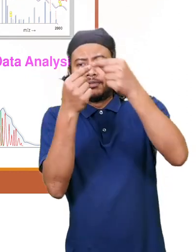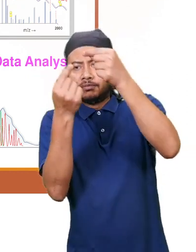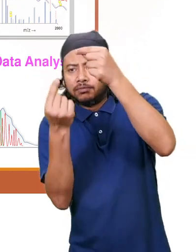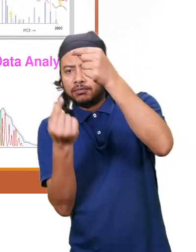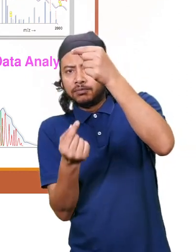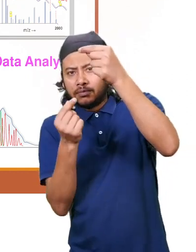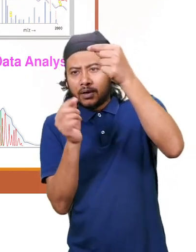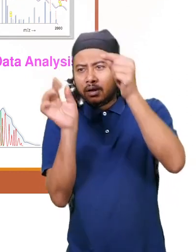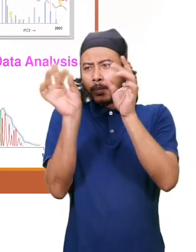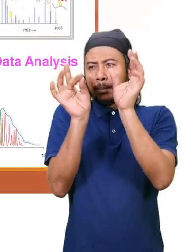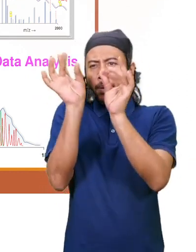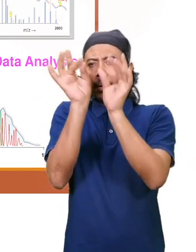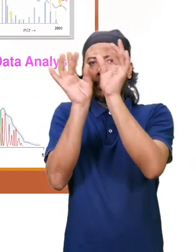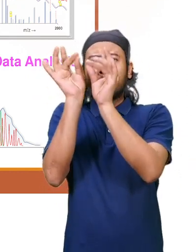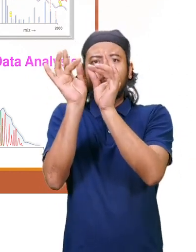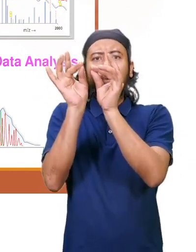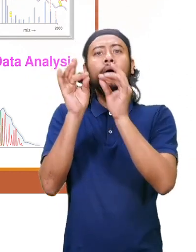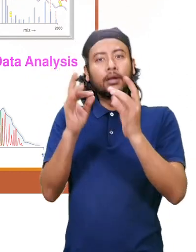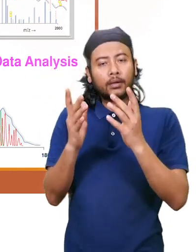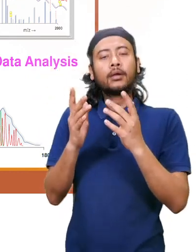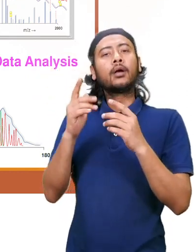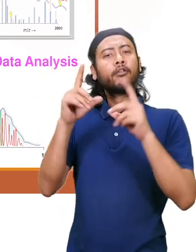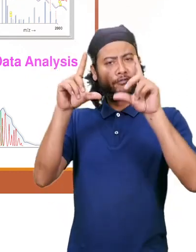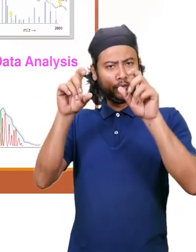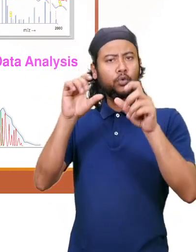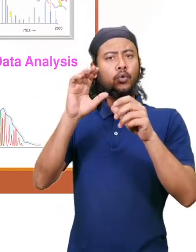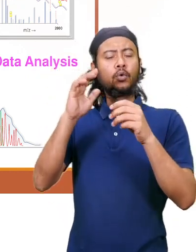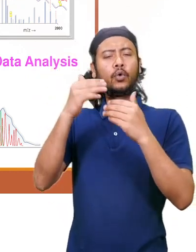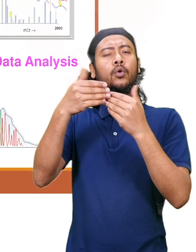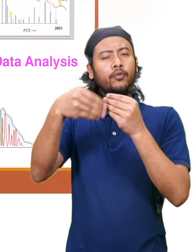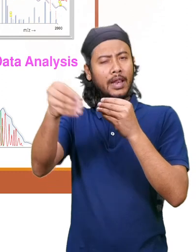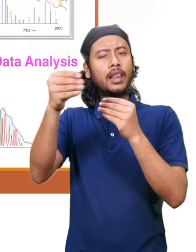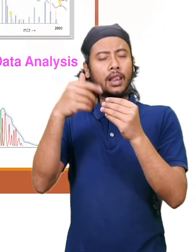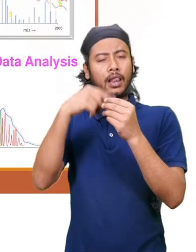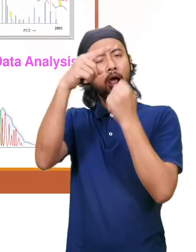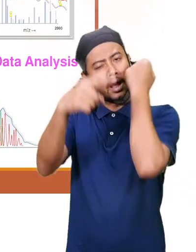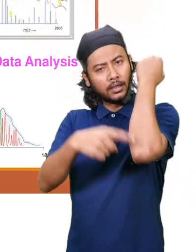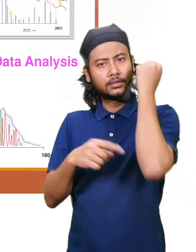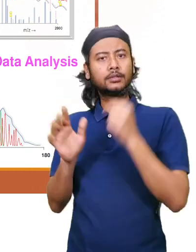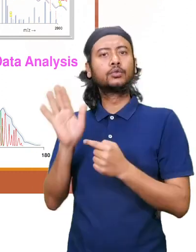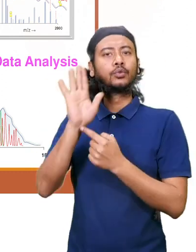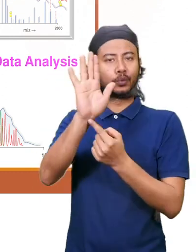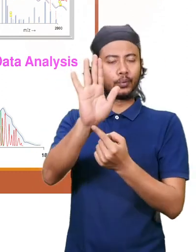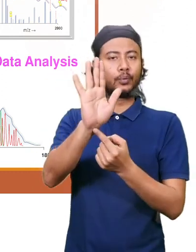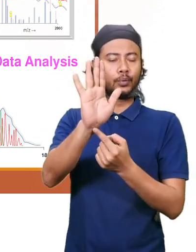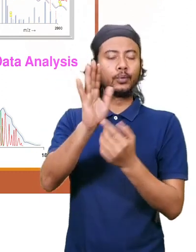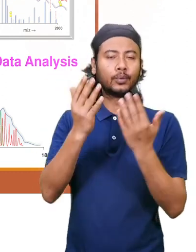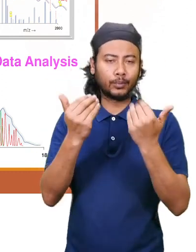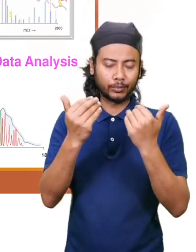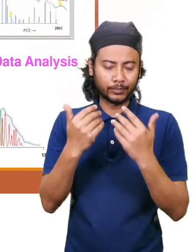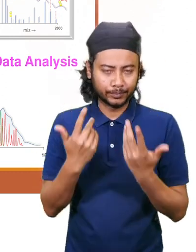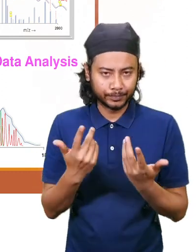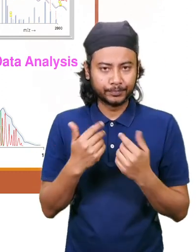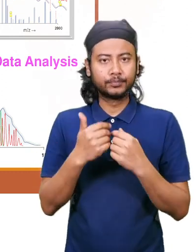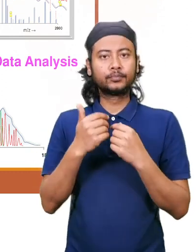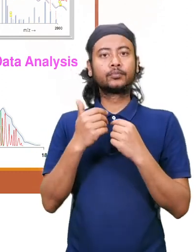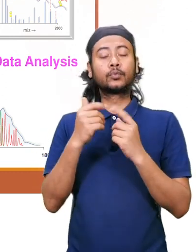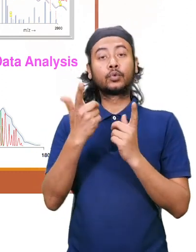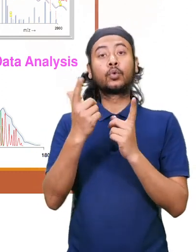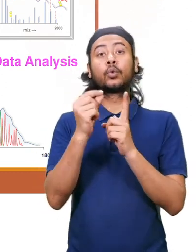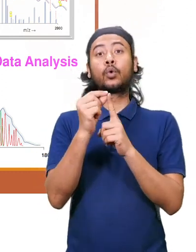evaluated for the peptide fragments and glycan fragments. I have an example later I will show in another